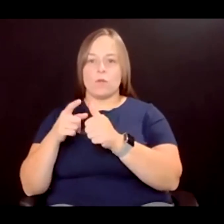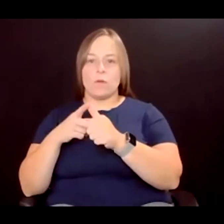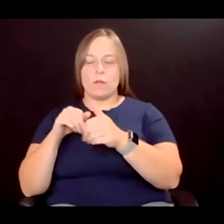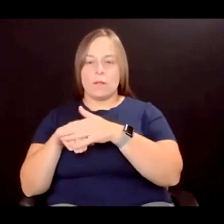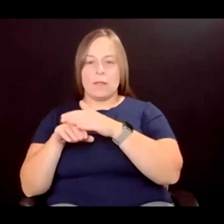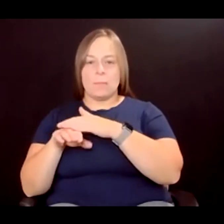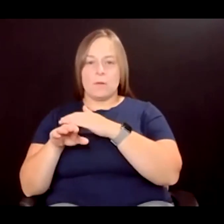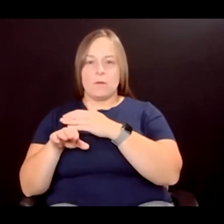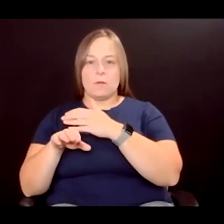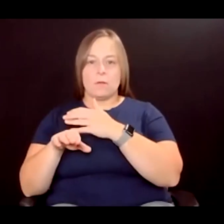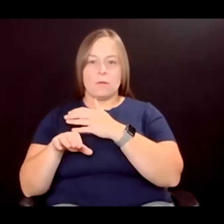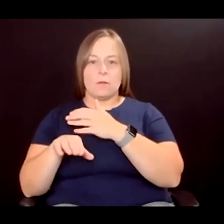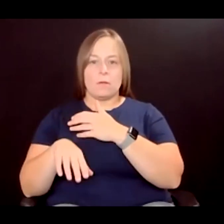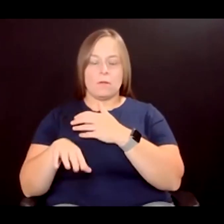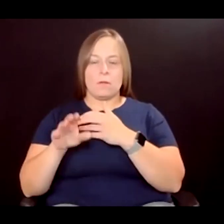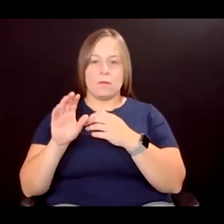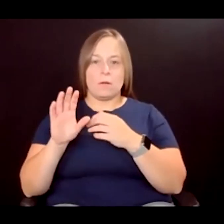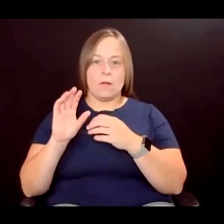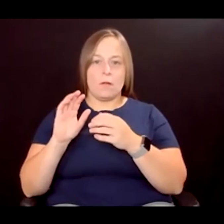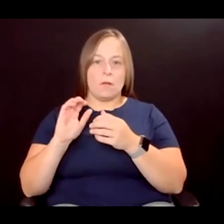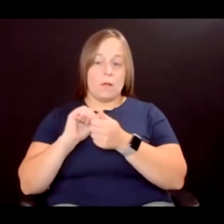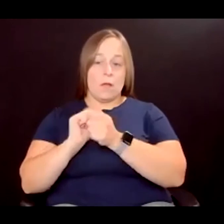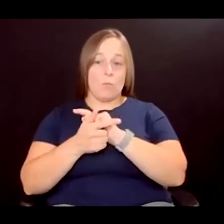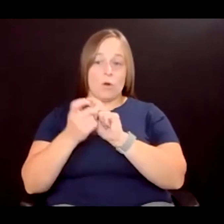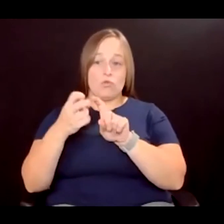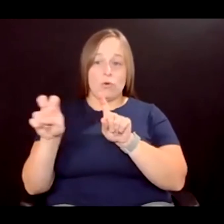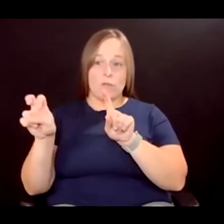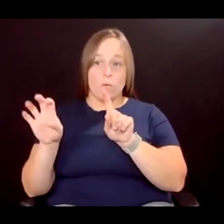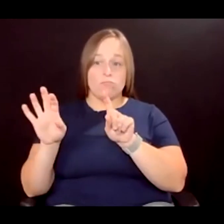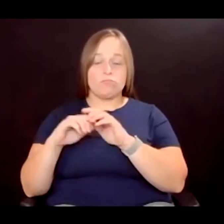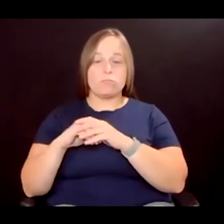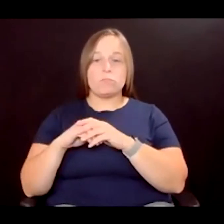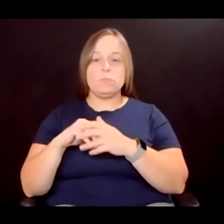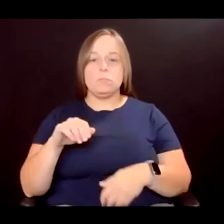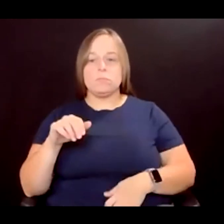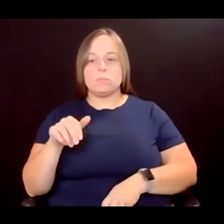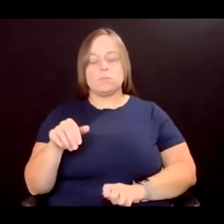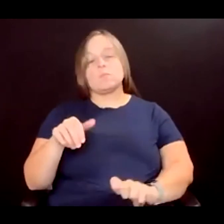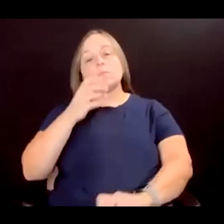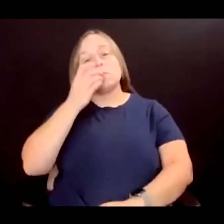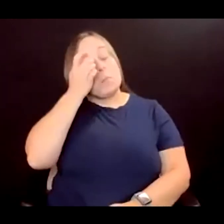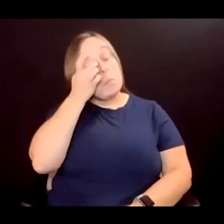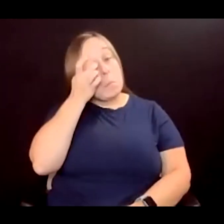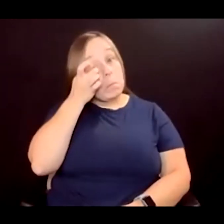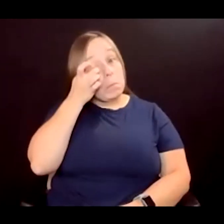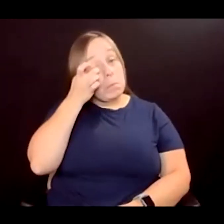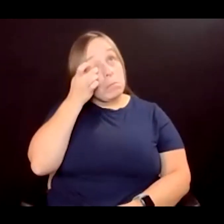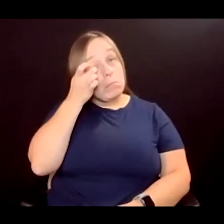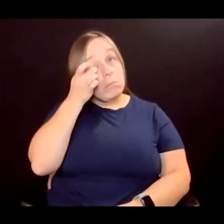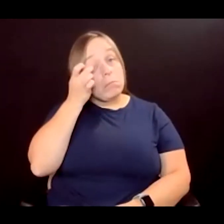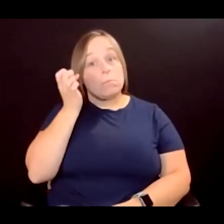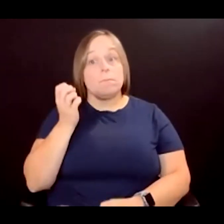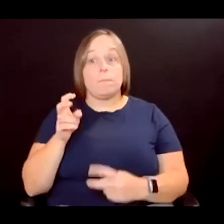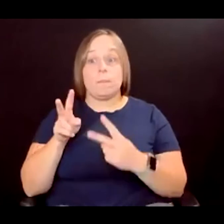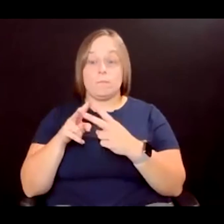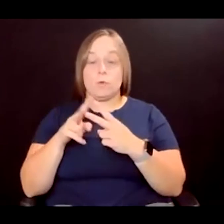Okay, so Not as much specifically, a question, more a statement about the concern